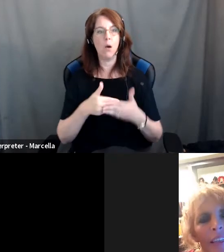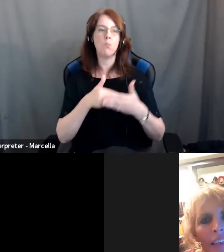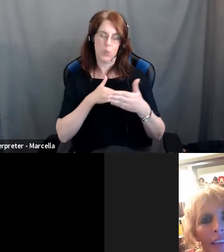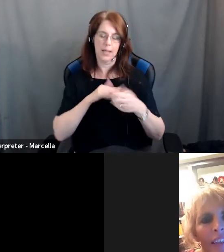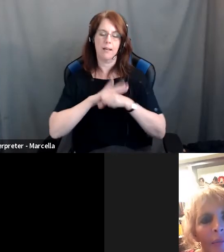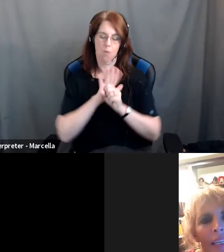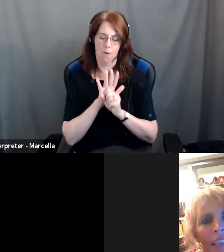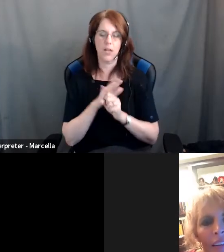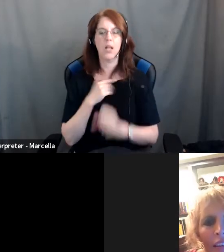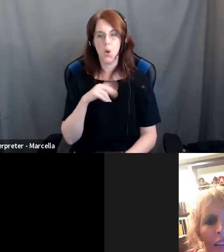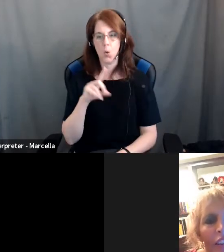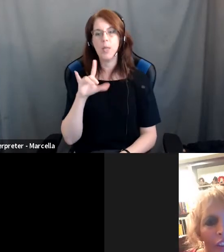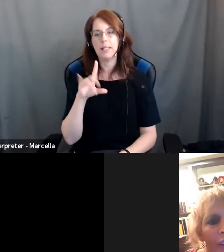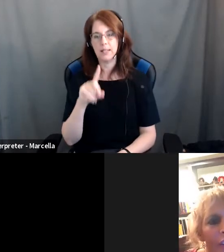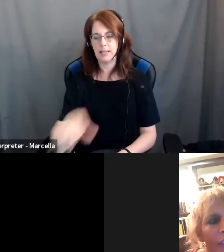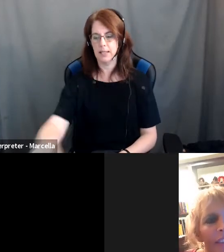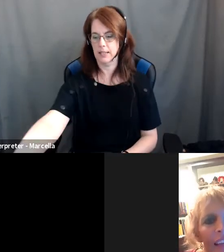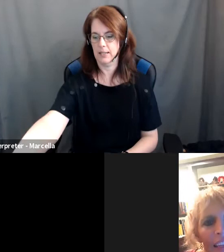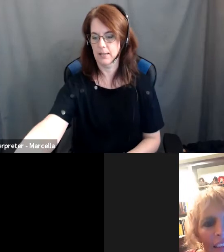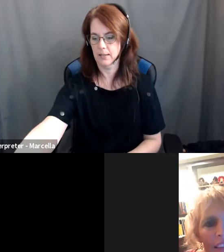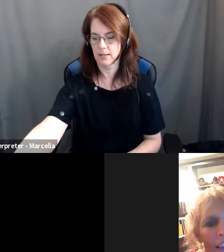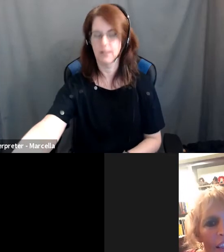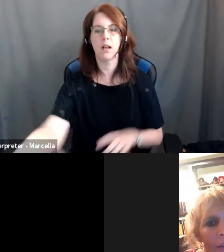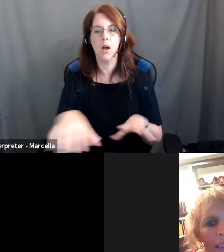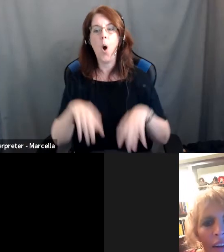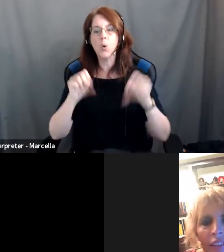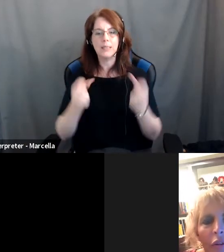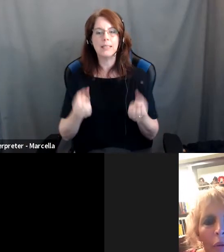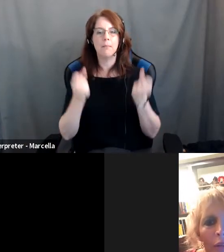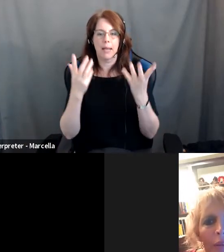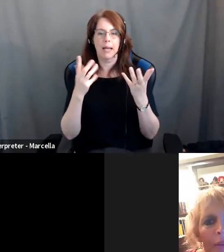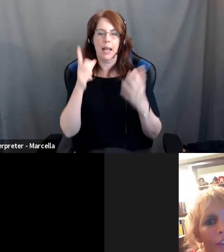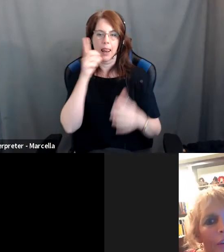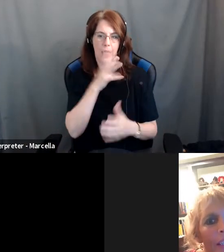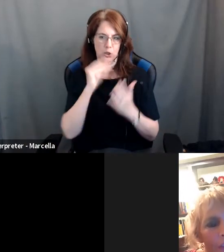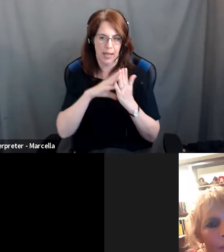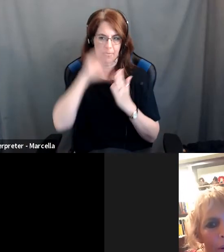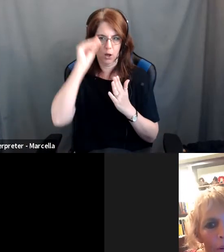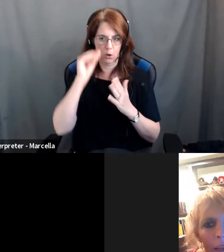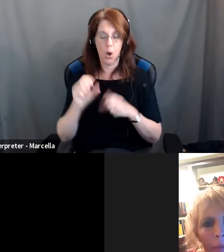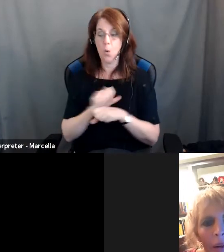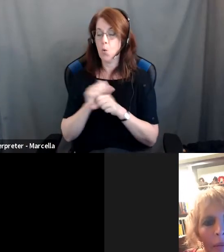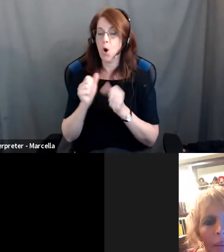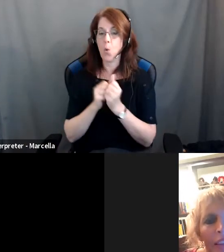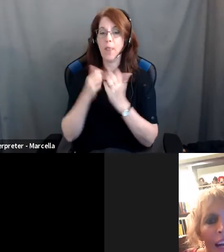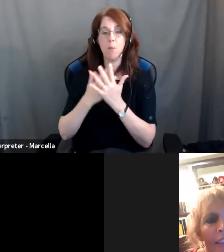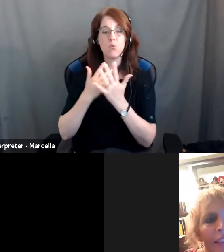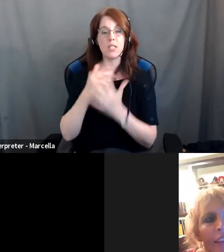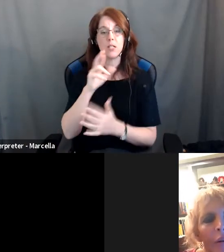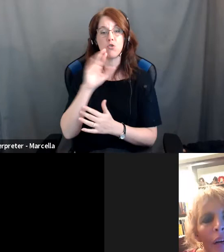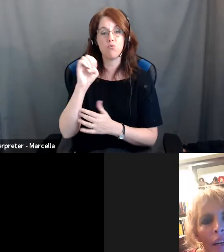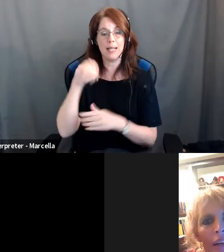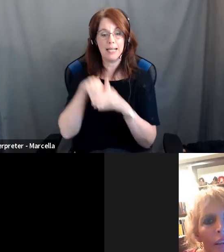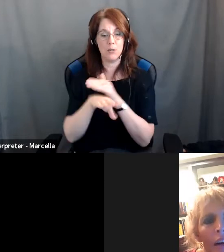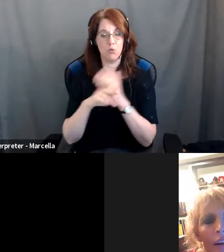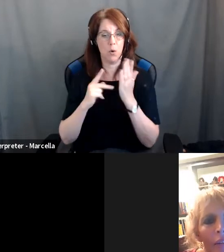pre-COVID, we did many lunch and learns, and we also worked with the prisoner reentry program with classes.